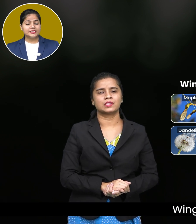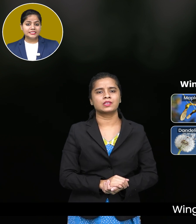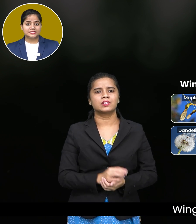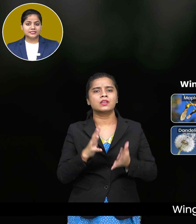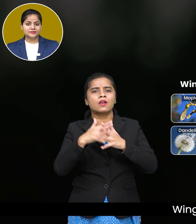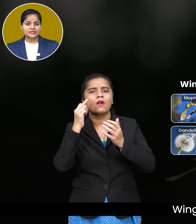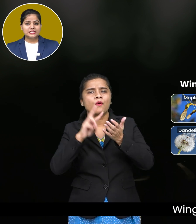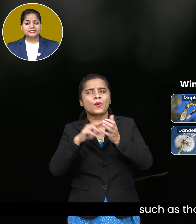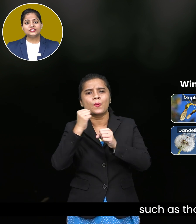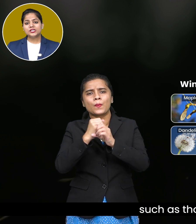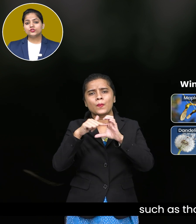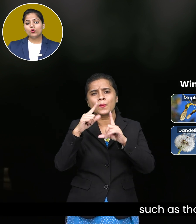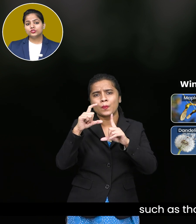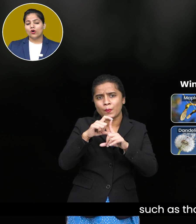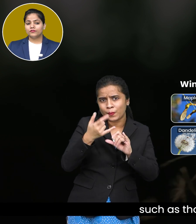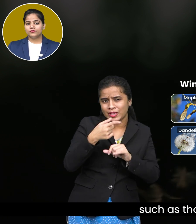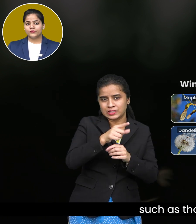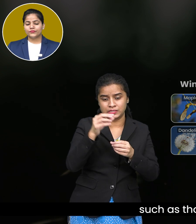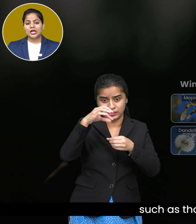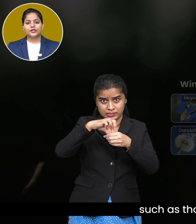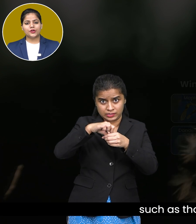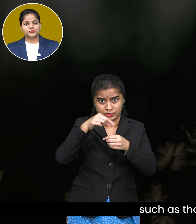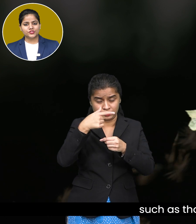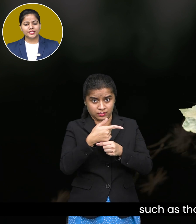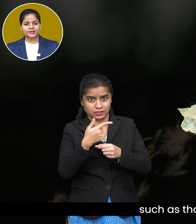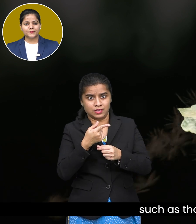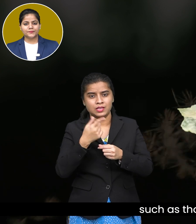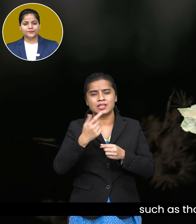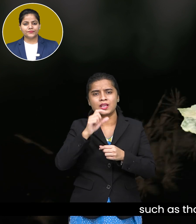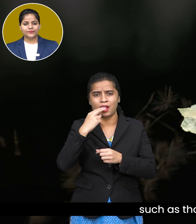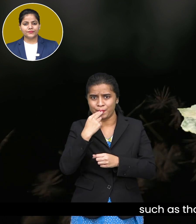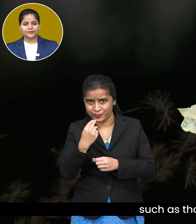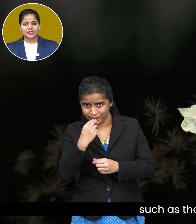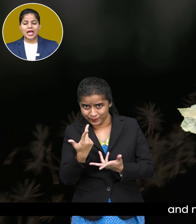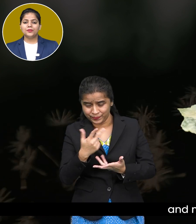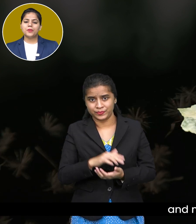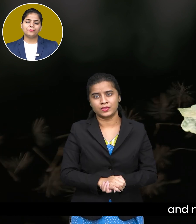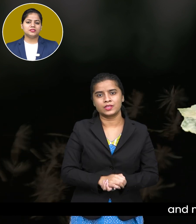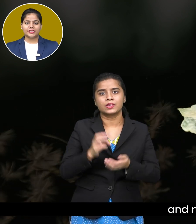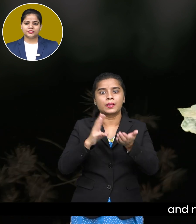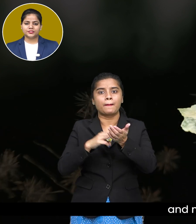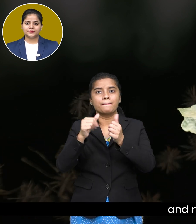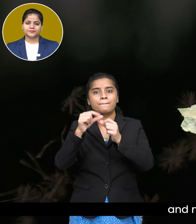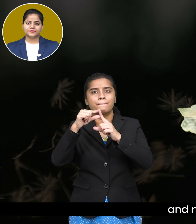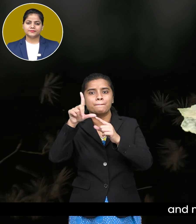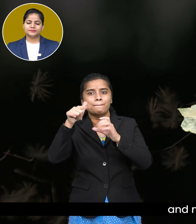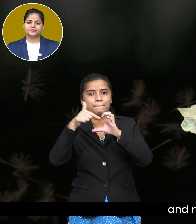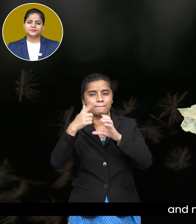Winged seeds, such as those of drumstick and maple